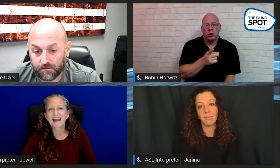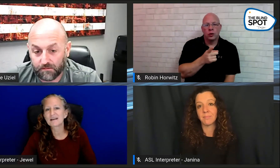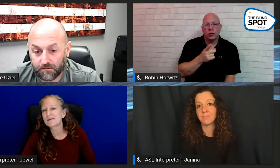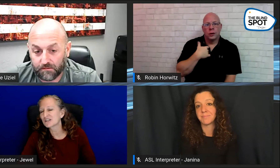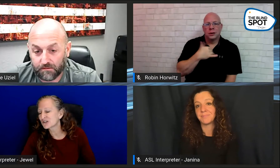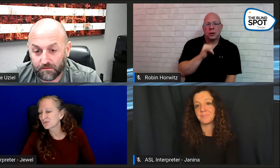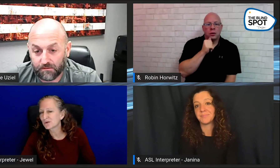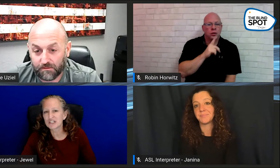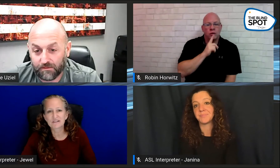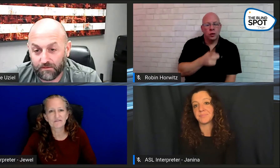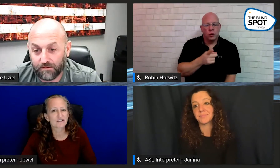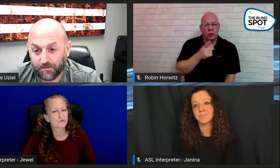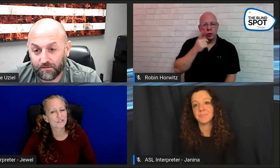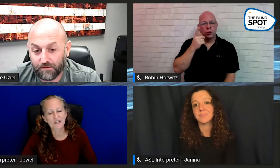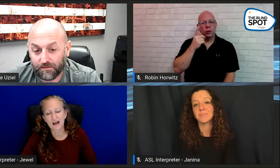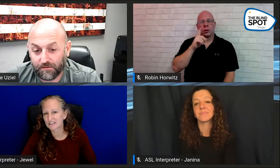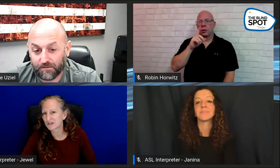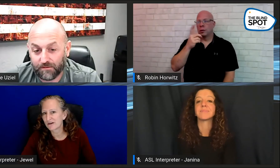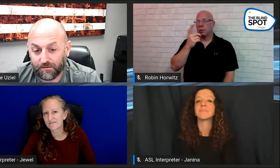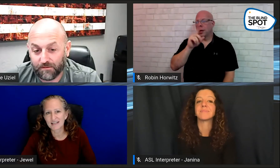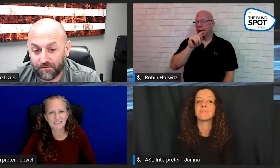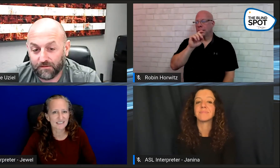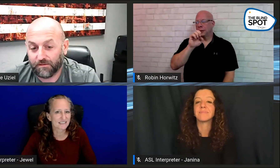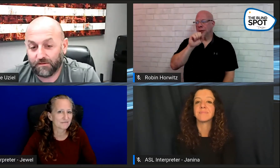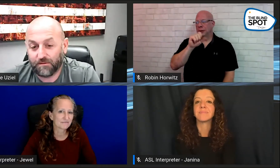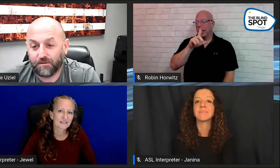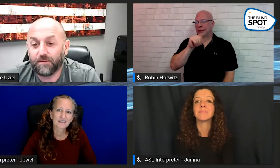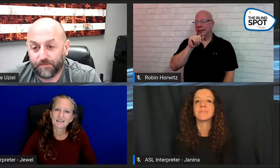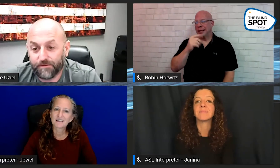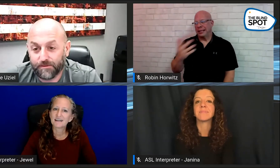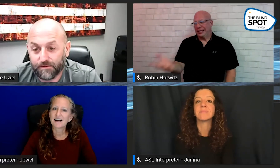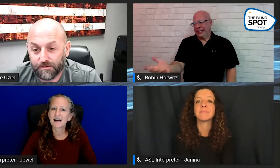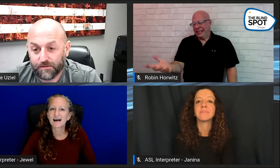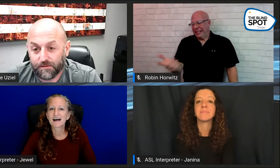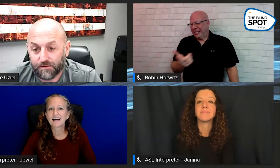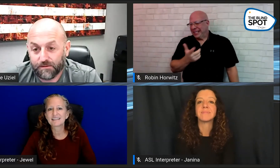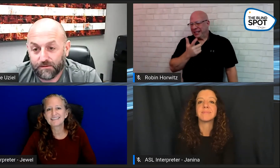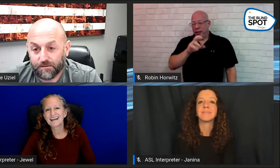But I'm not sure which individual stocks to invest in.